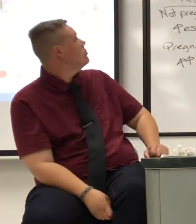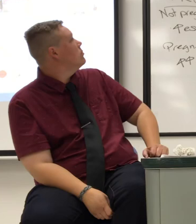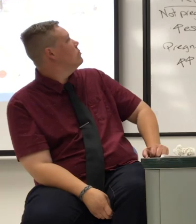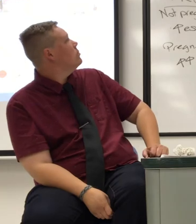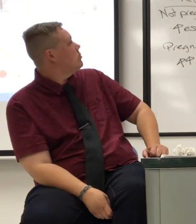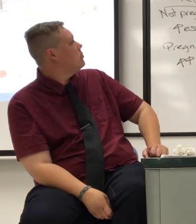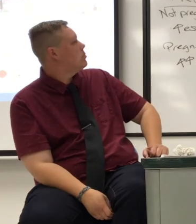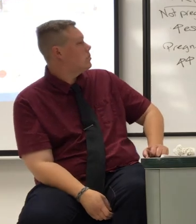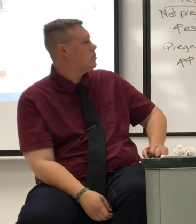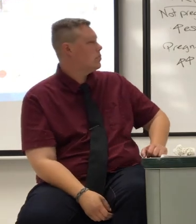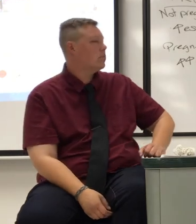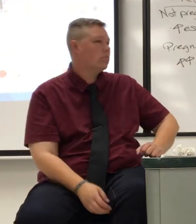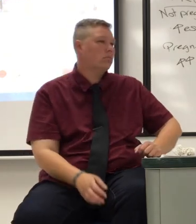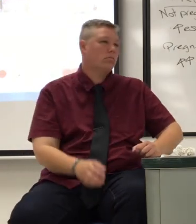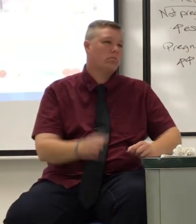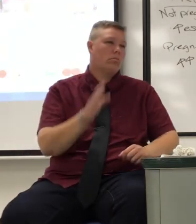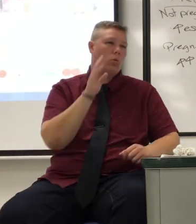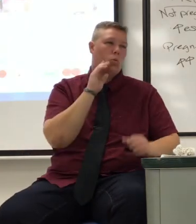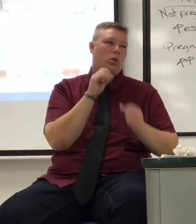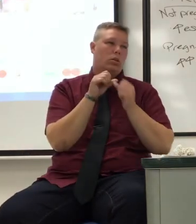And we'll continue on with the adrenal one.